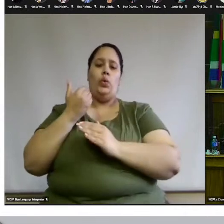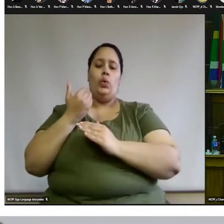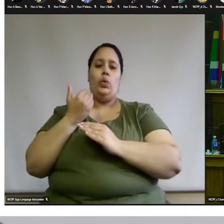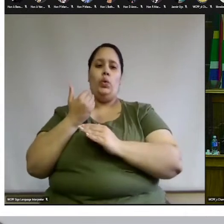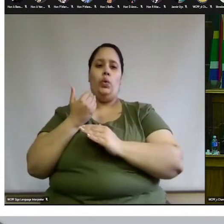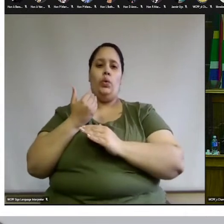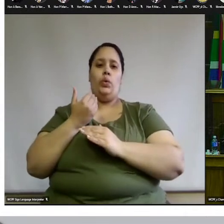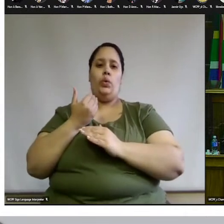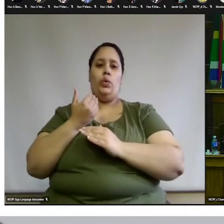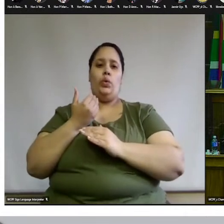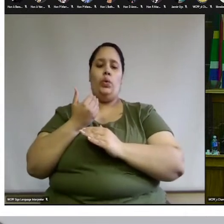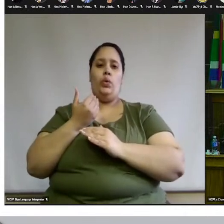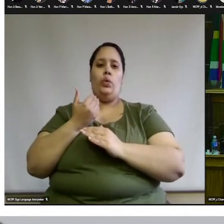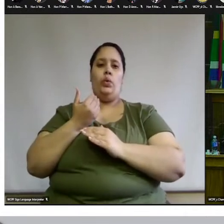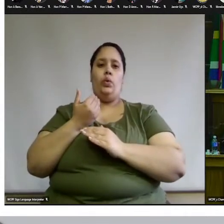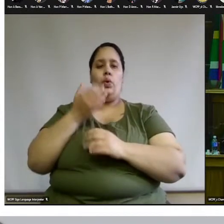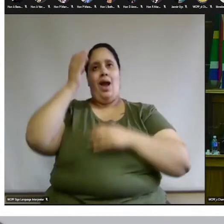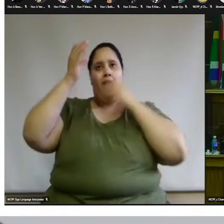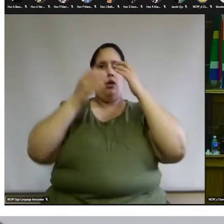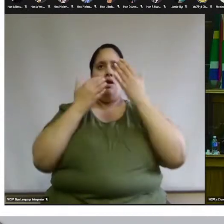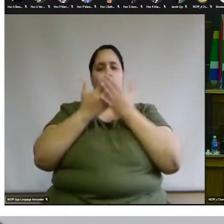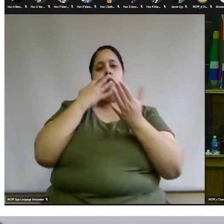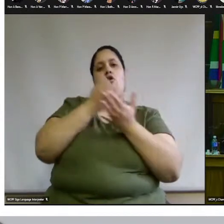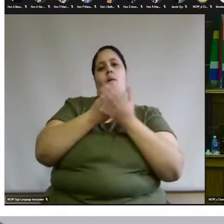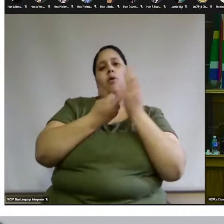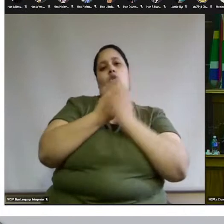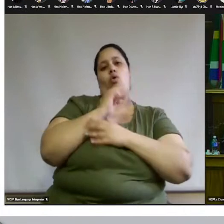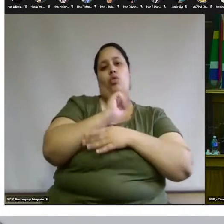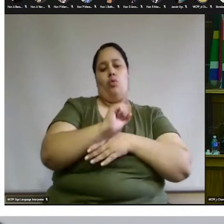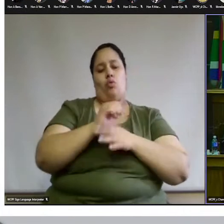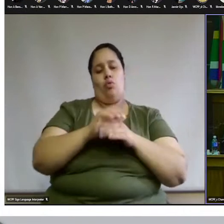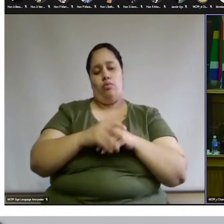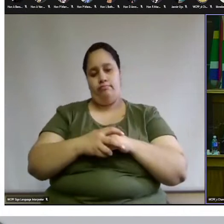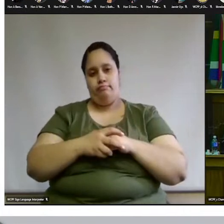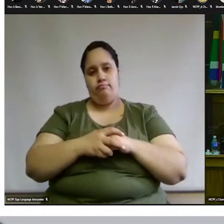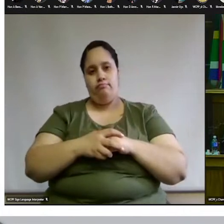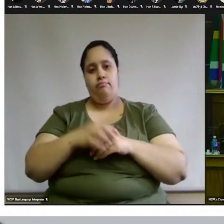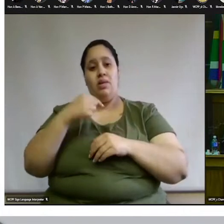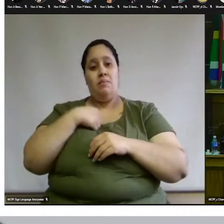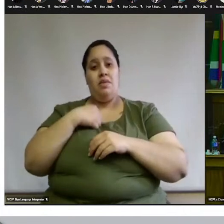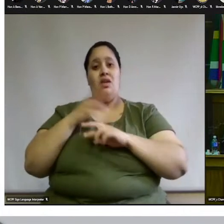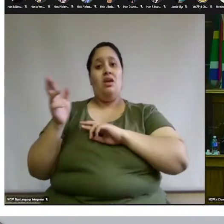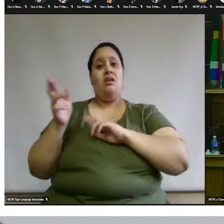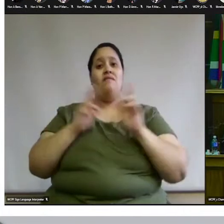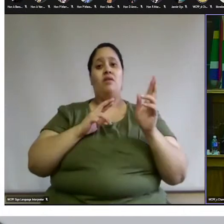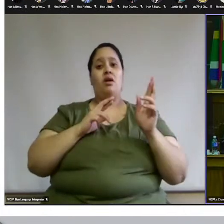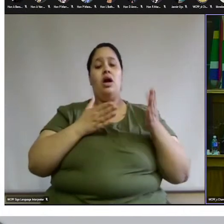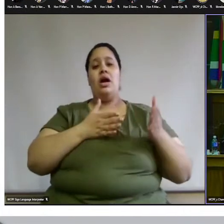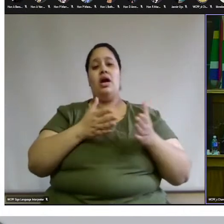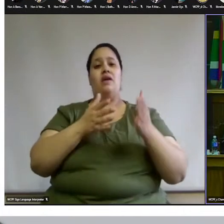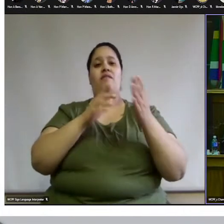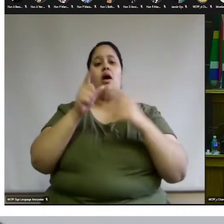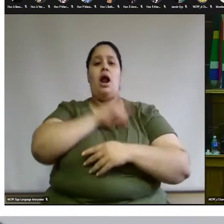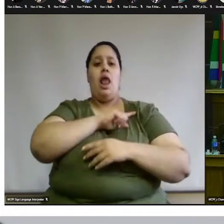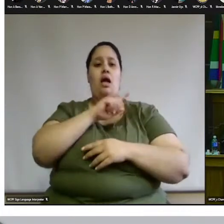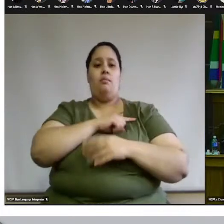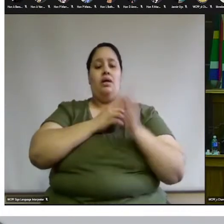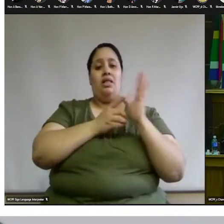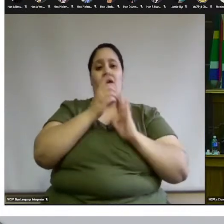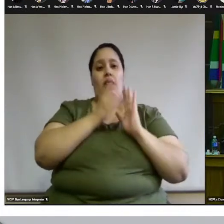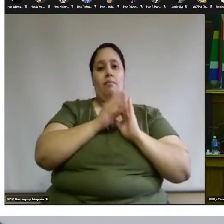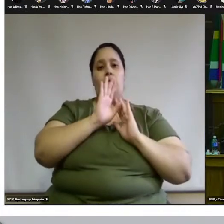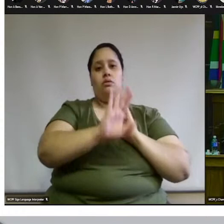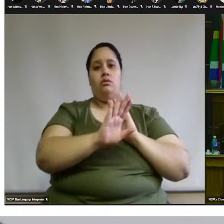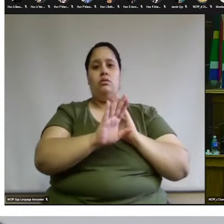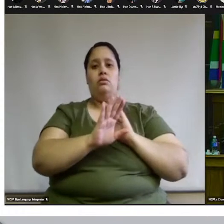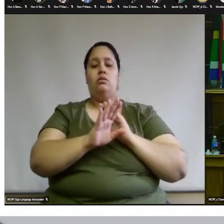new liberal imperatives for economic growth and development. I am referring to the River Club development, which is